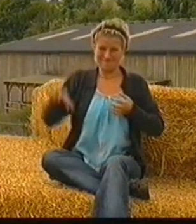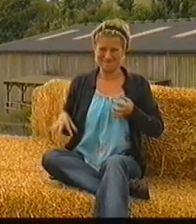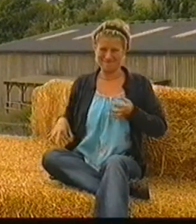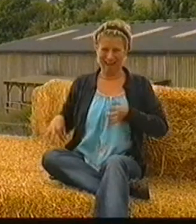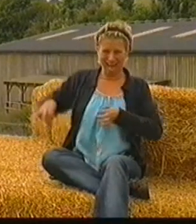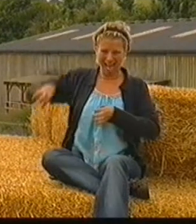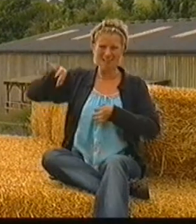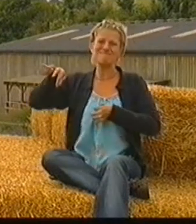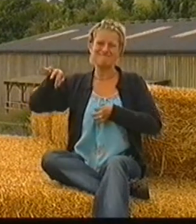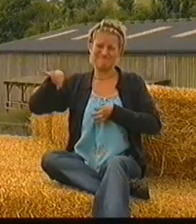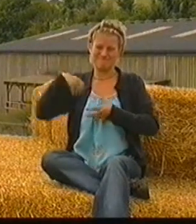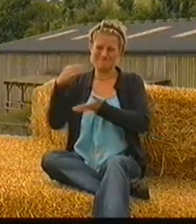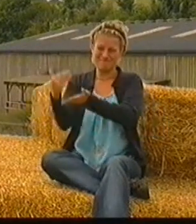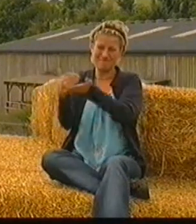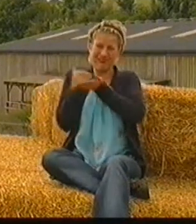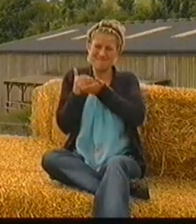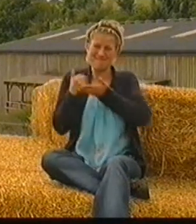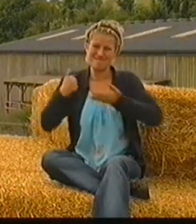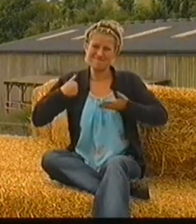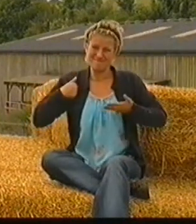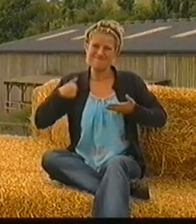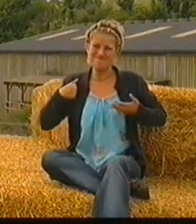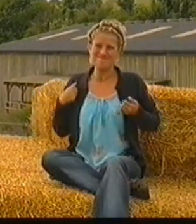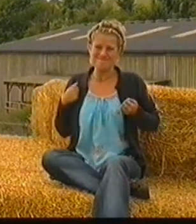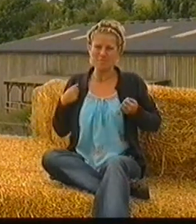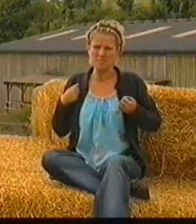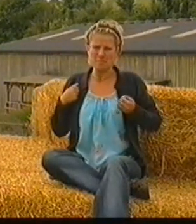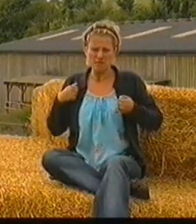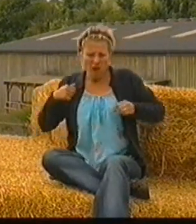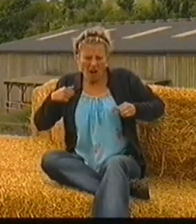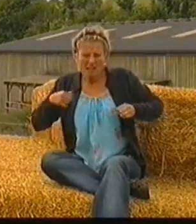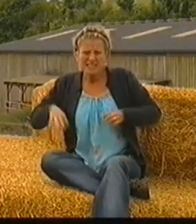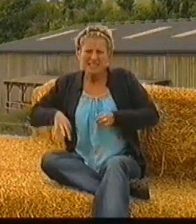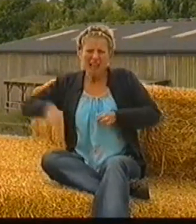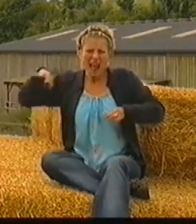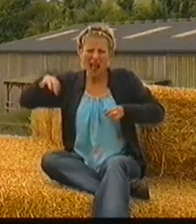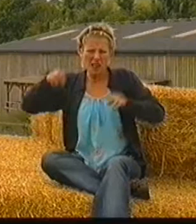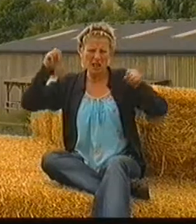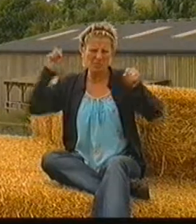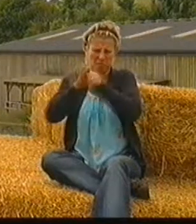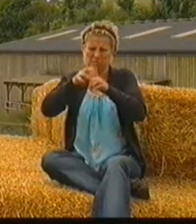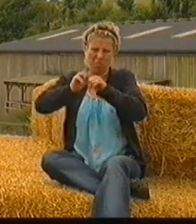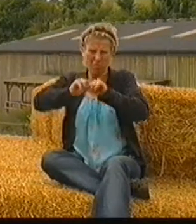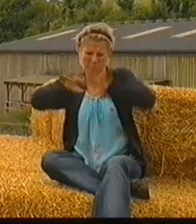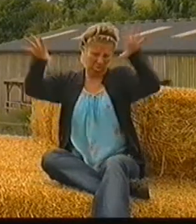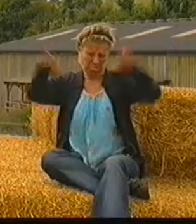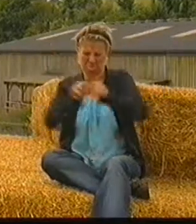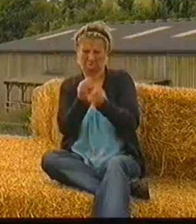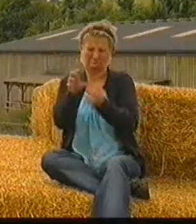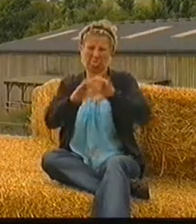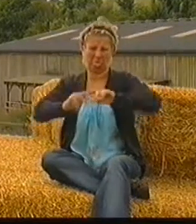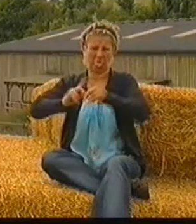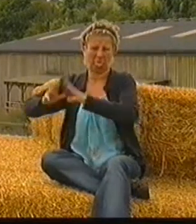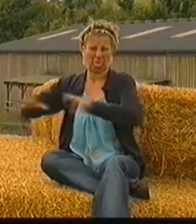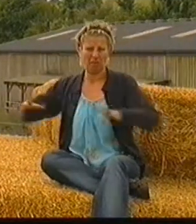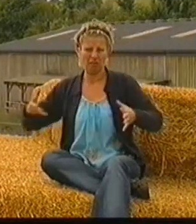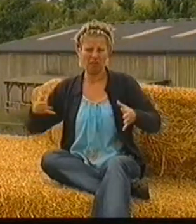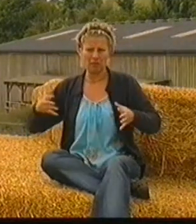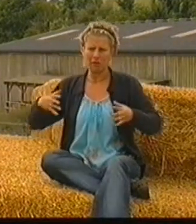as a souvenir." "The tail's been all shot to pieces," said the voice from upstairs. "Didn't you know that?" "You